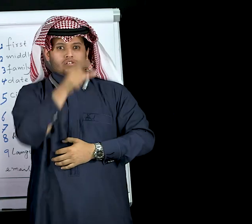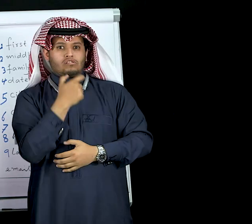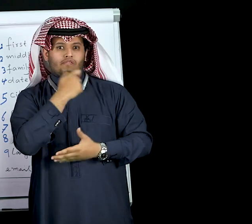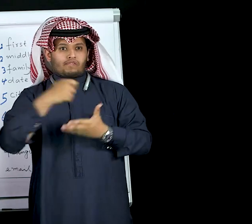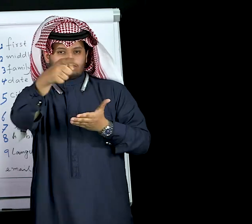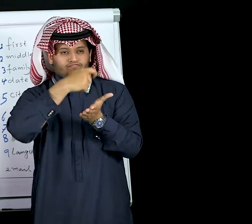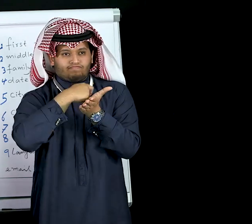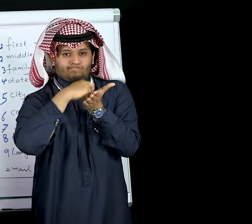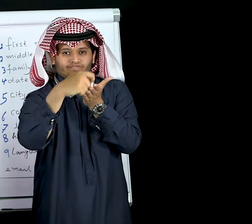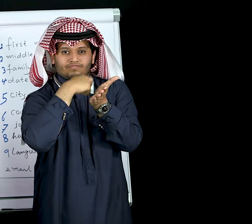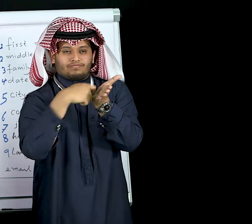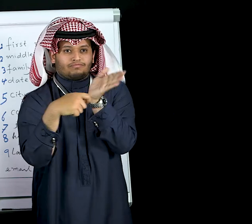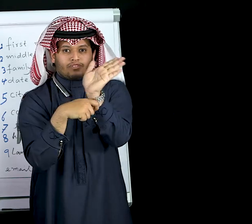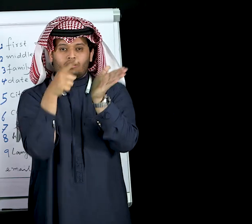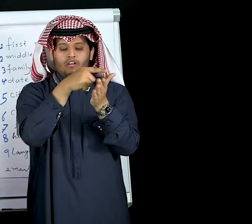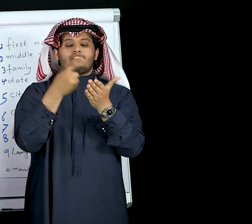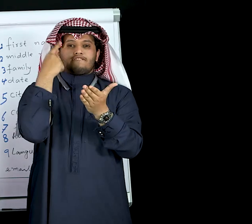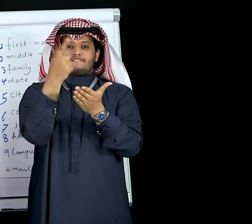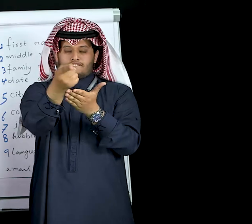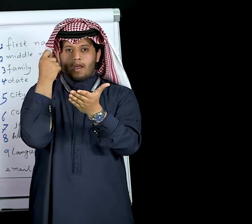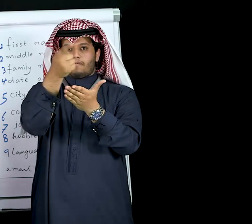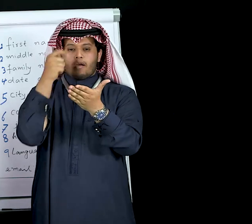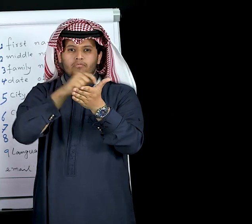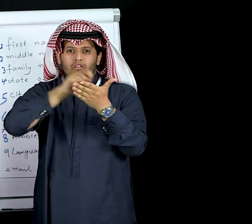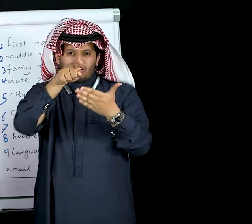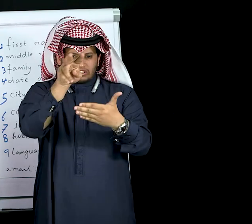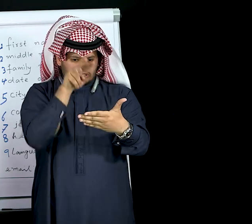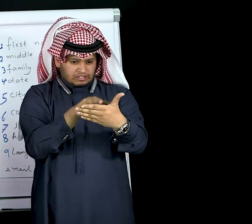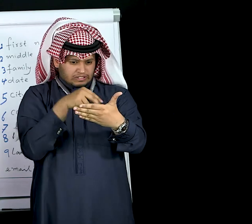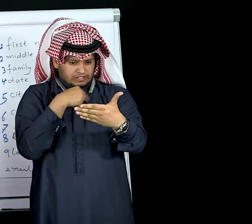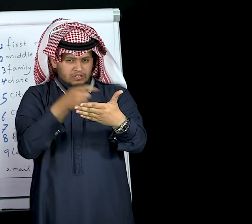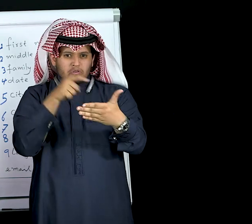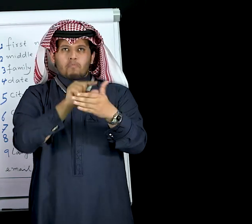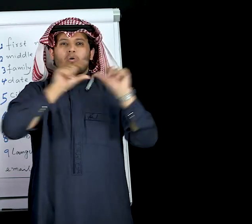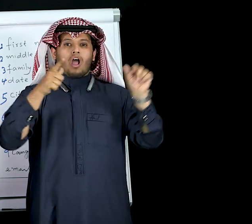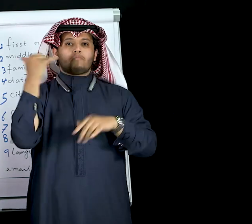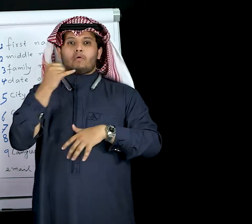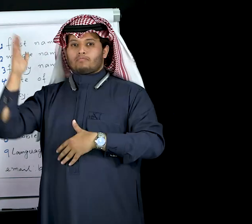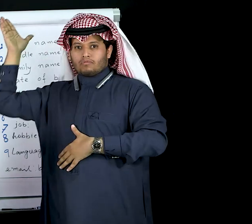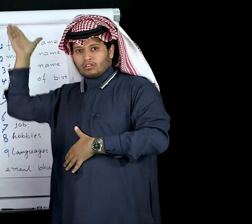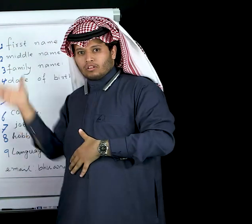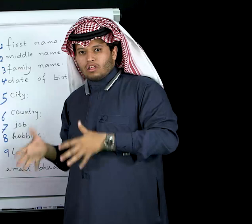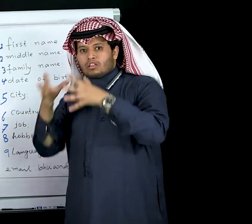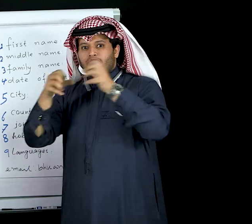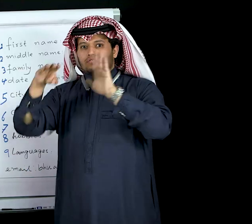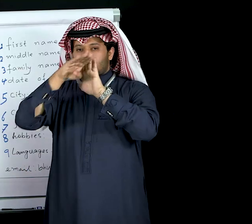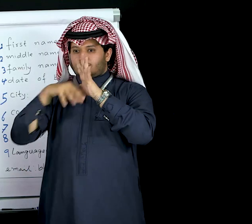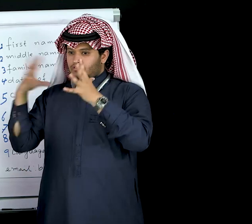your practical life. For example, maybe after completing your program or course, you will go for a